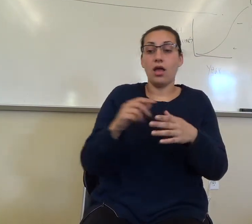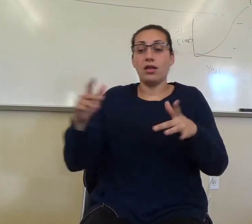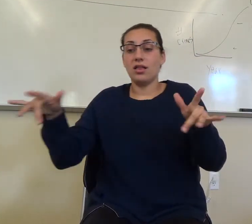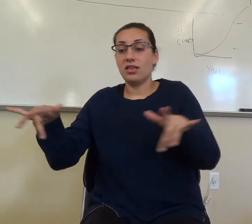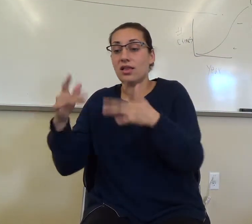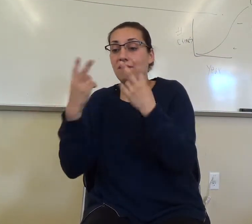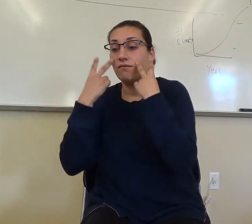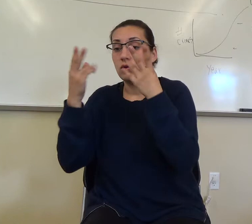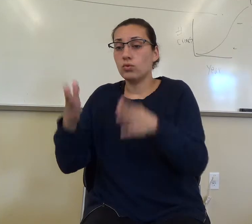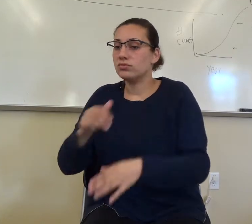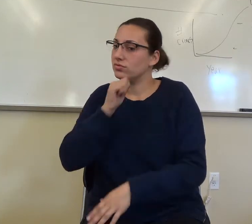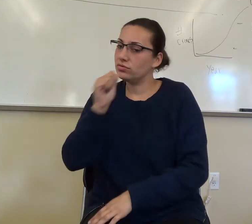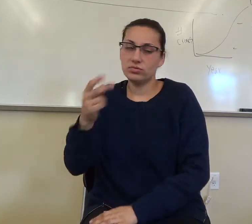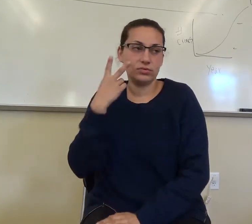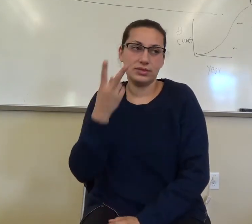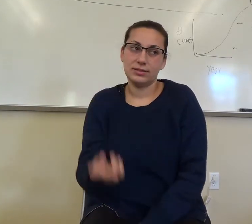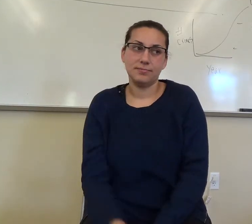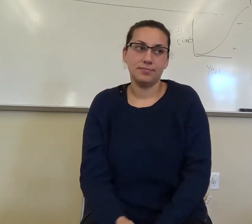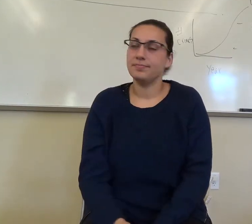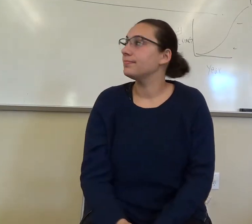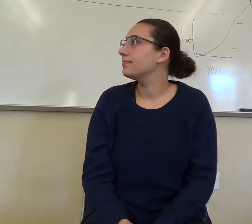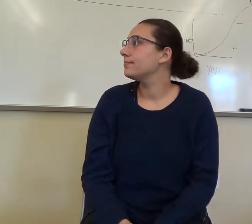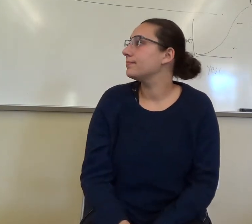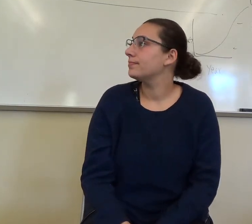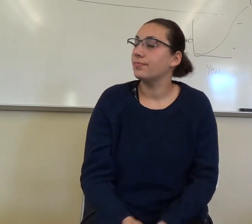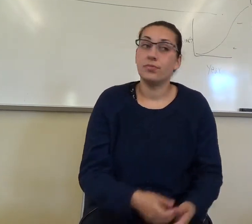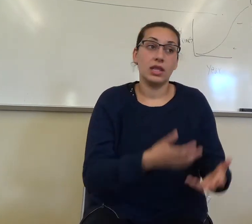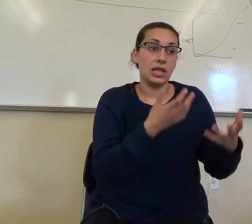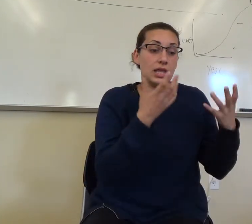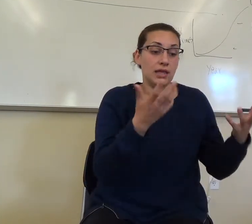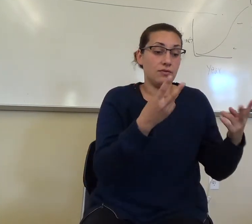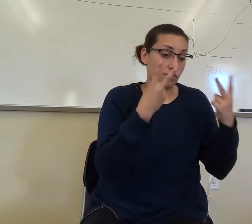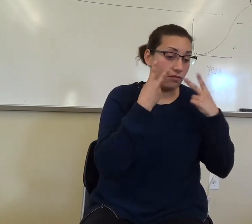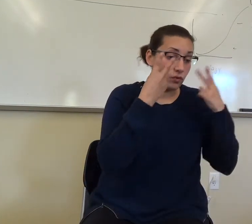Okay, and down here, heavy viewers want punishment.